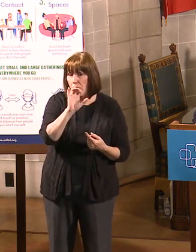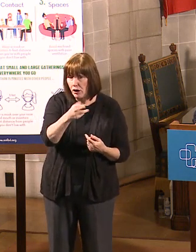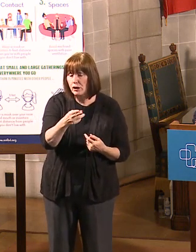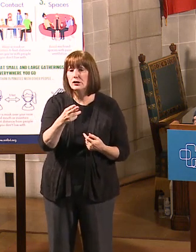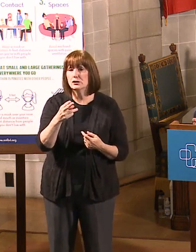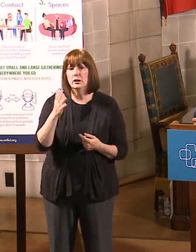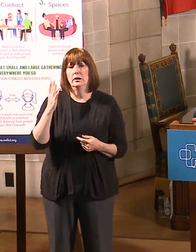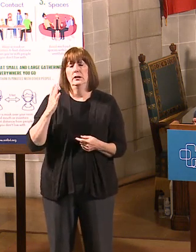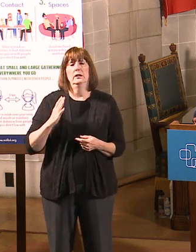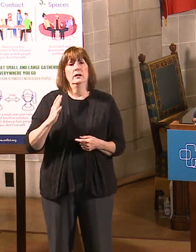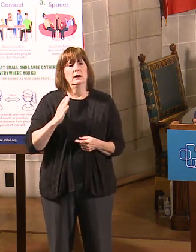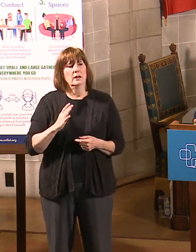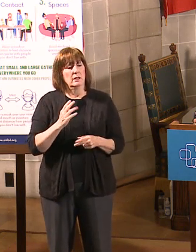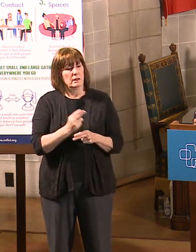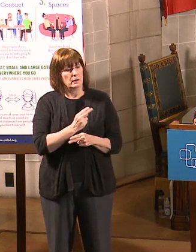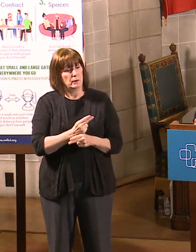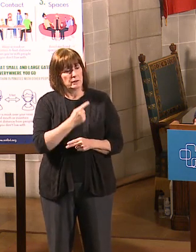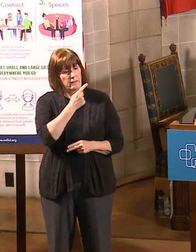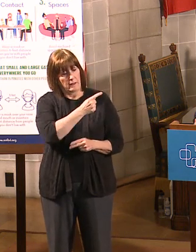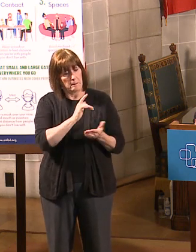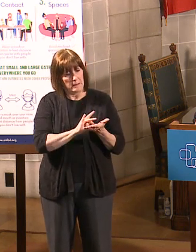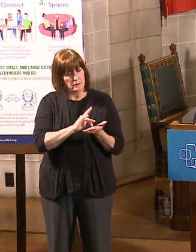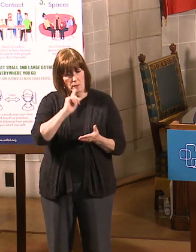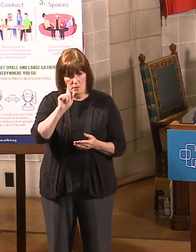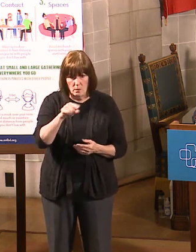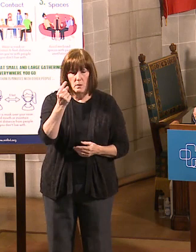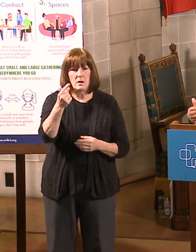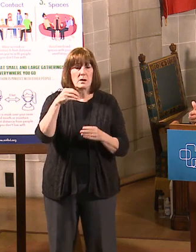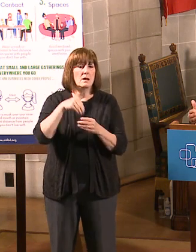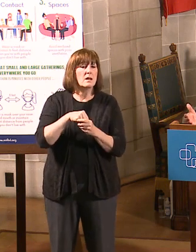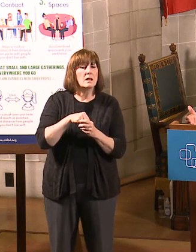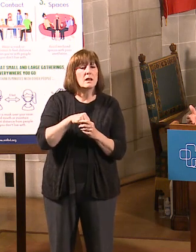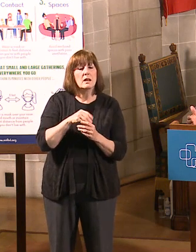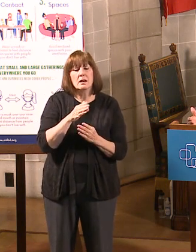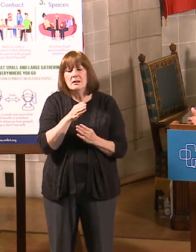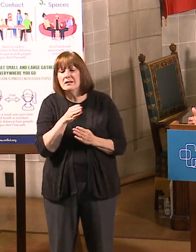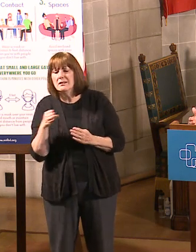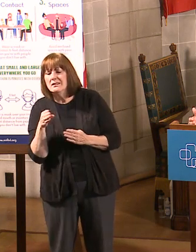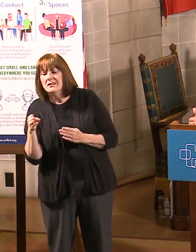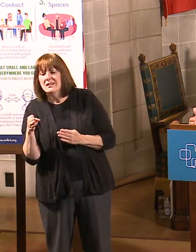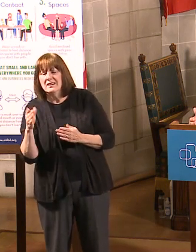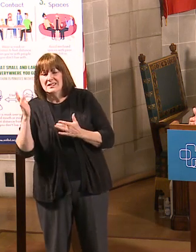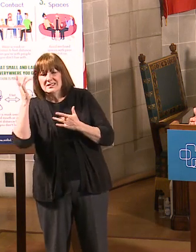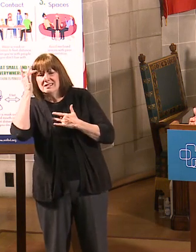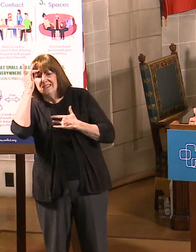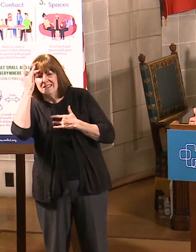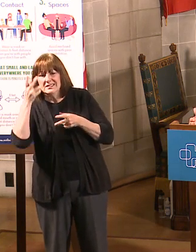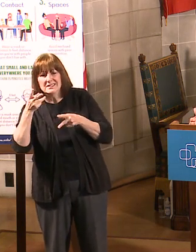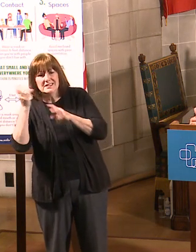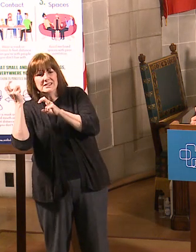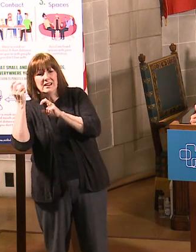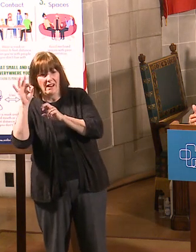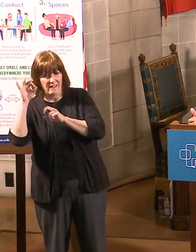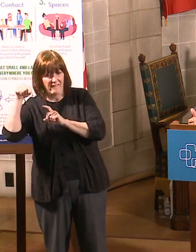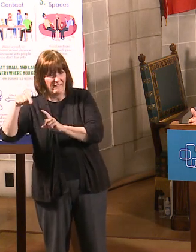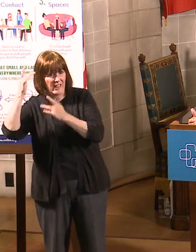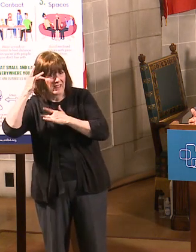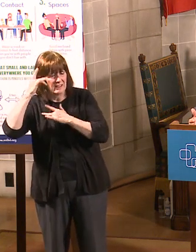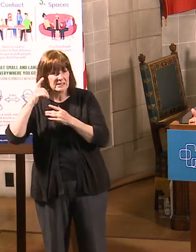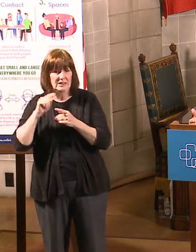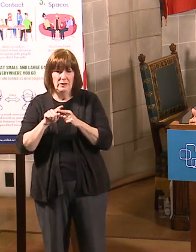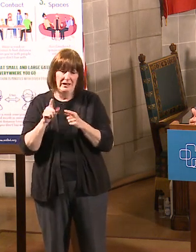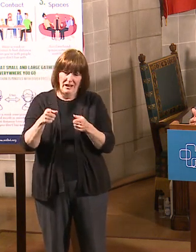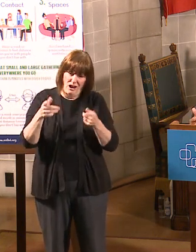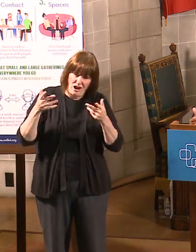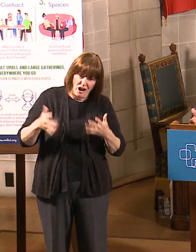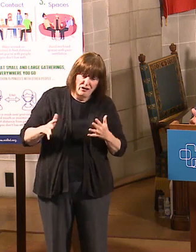we used to use Remdezavir only in the later stages of the course of the illness, like when patients were